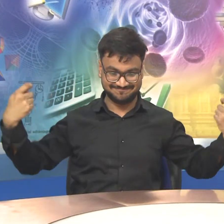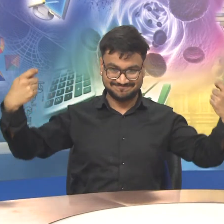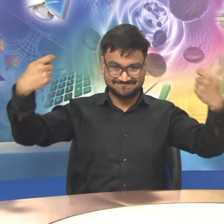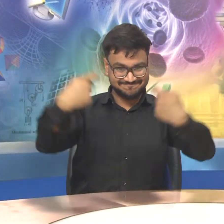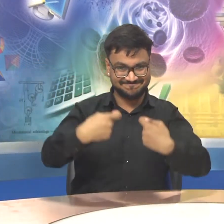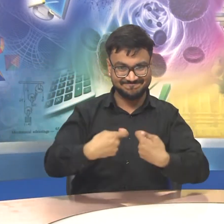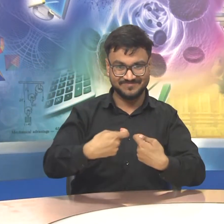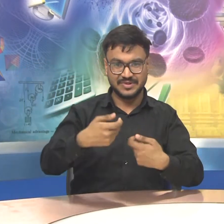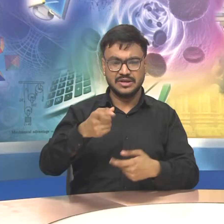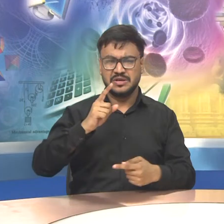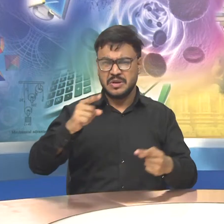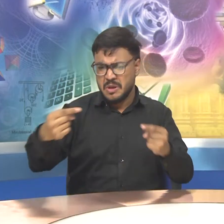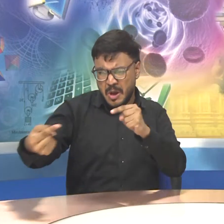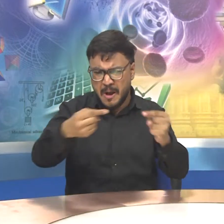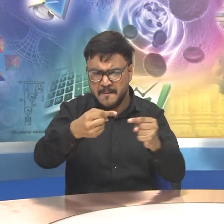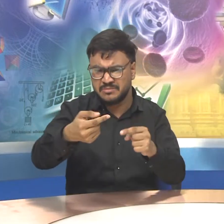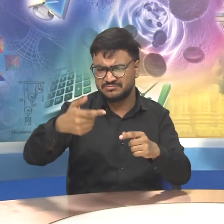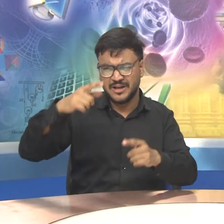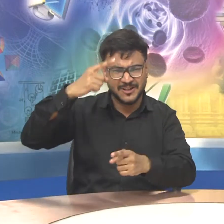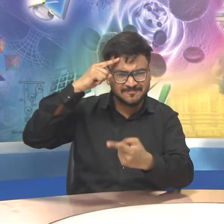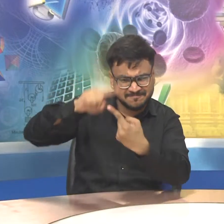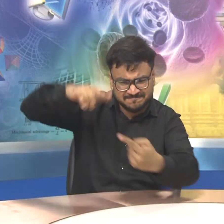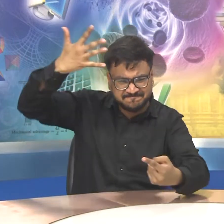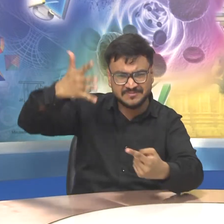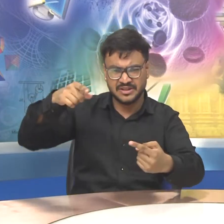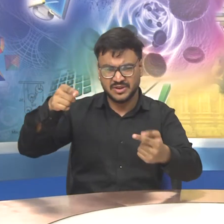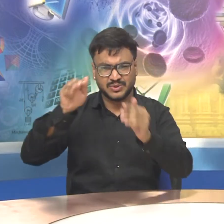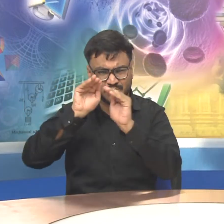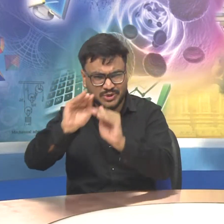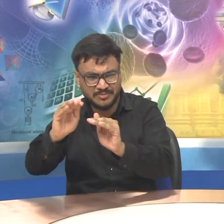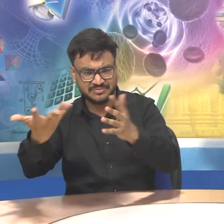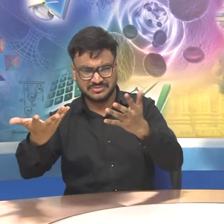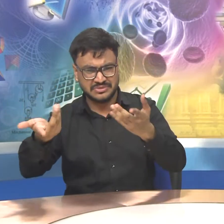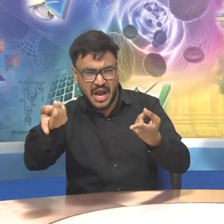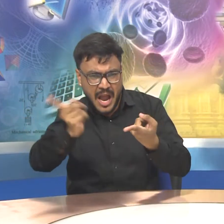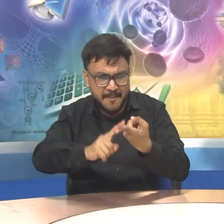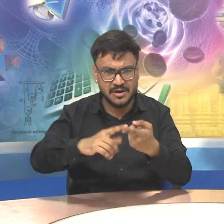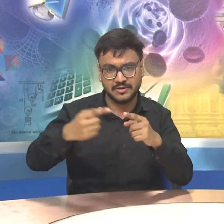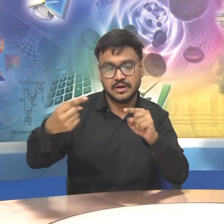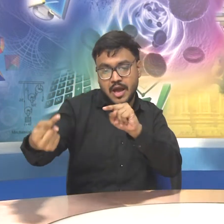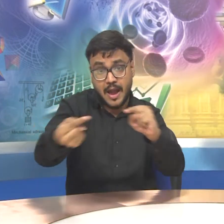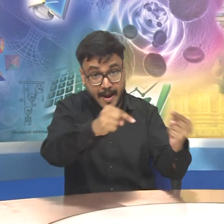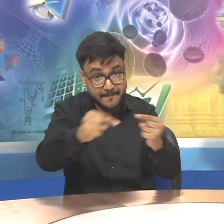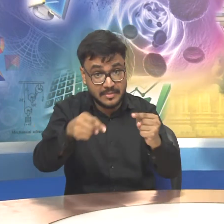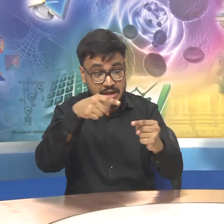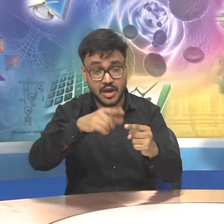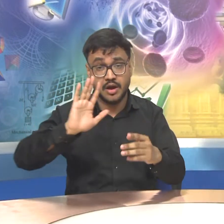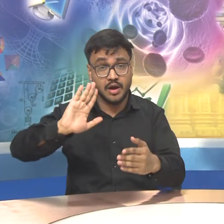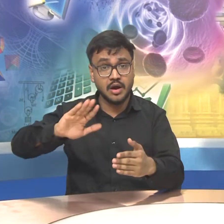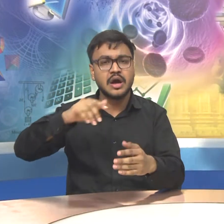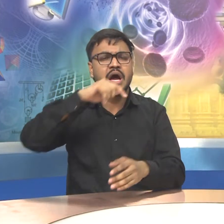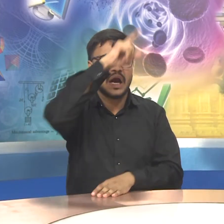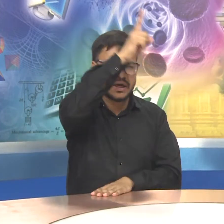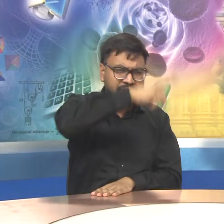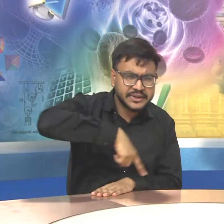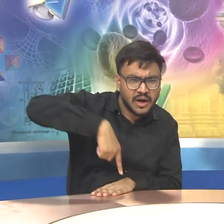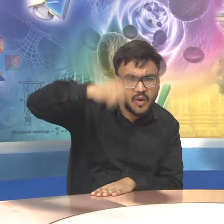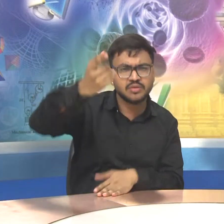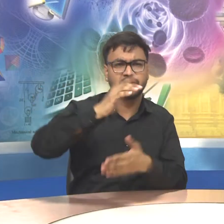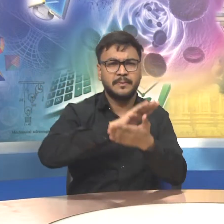he or she has been for at least 10 years an advocate of a high court or